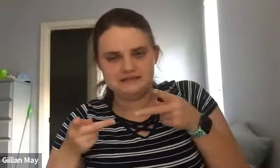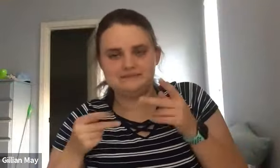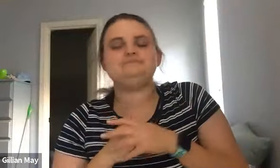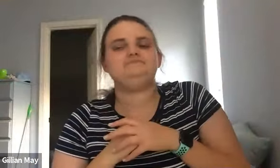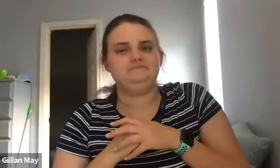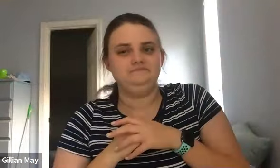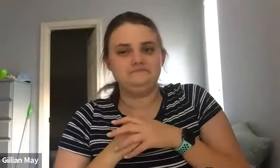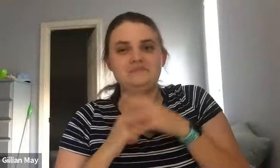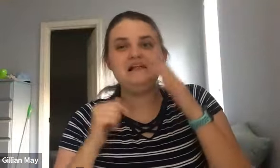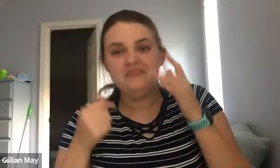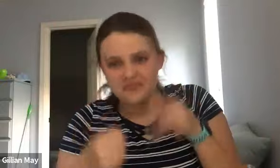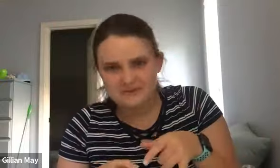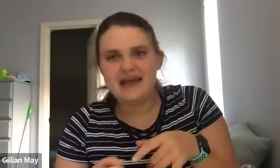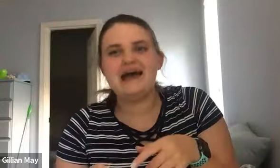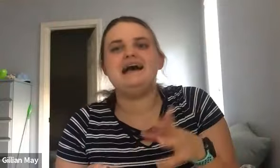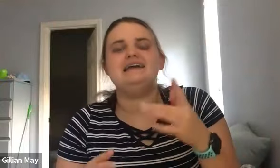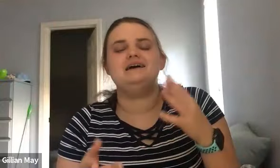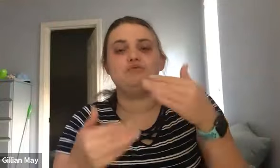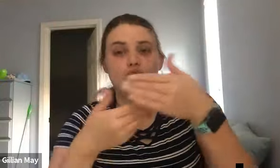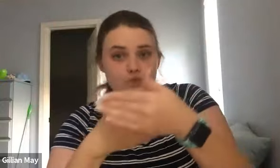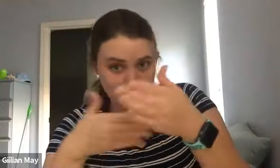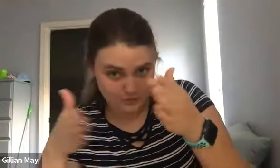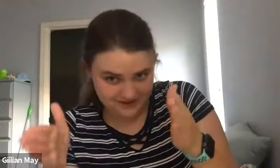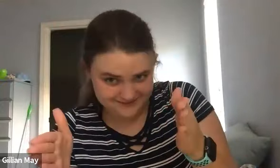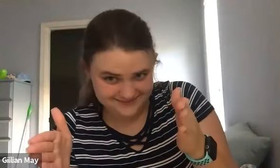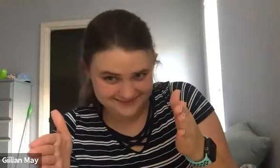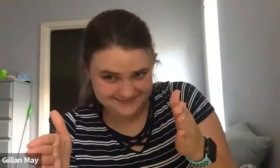Place. Then we had room.